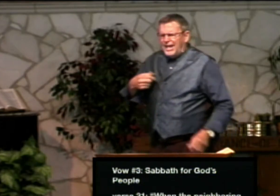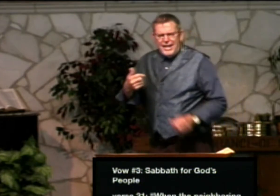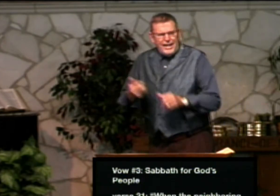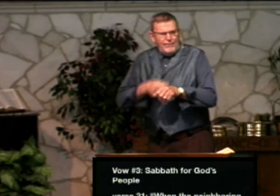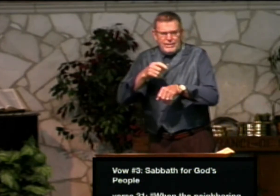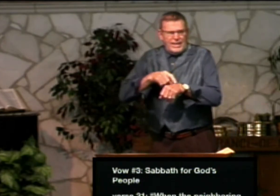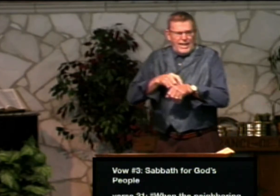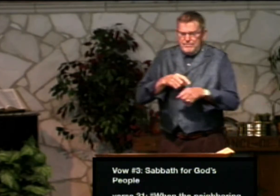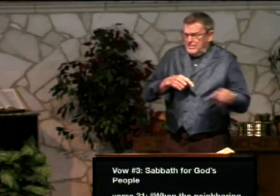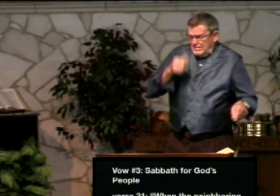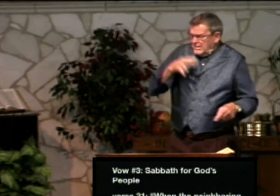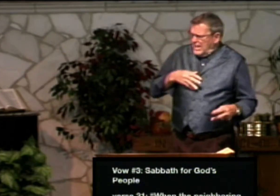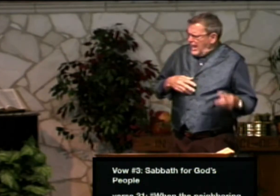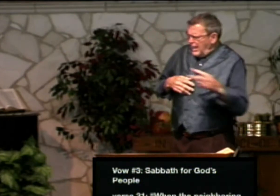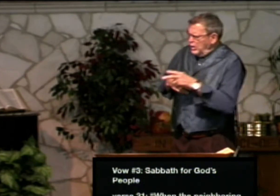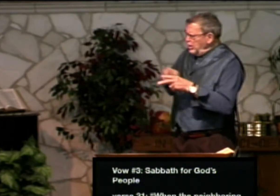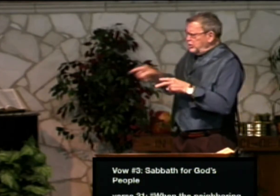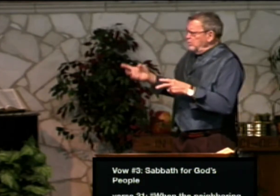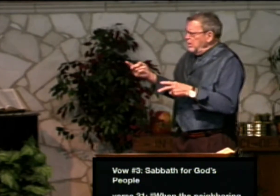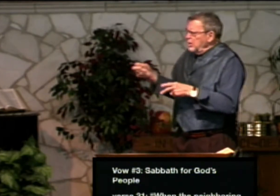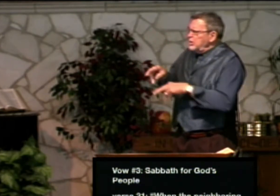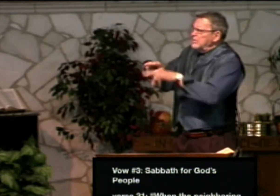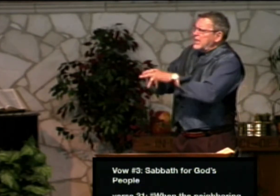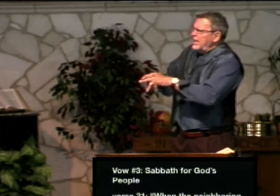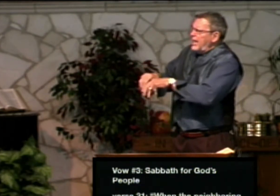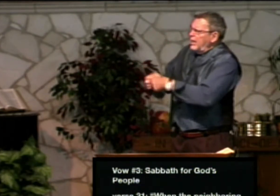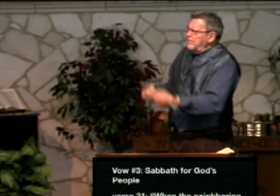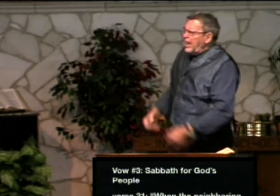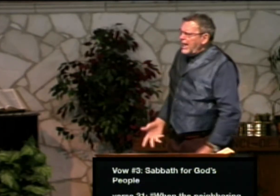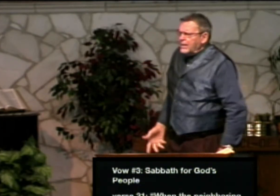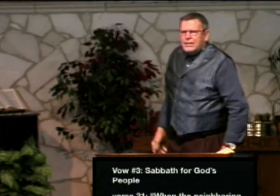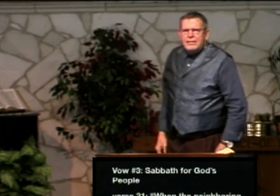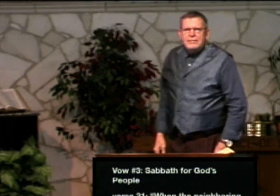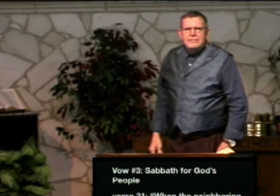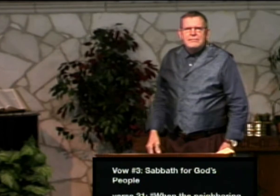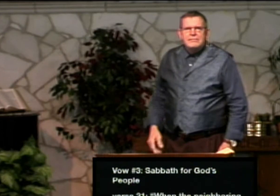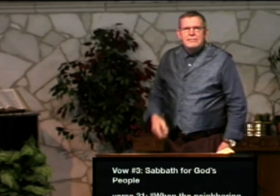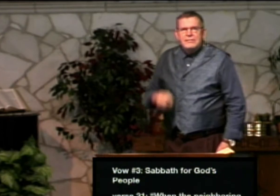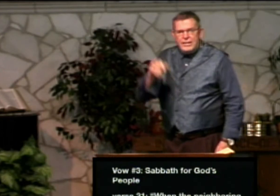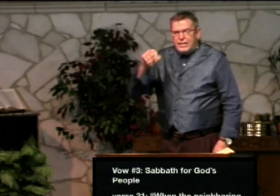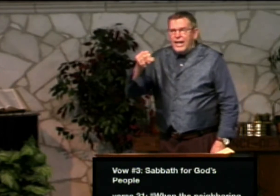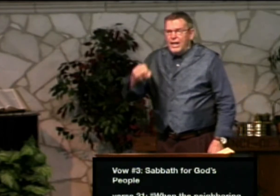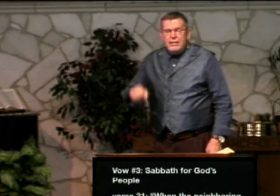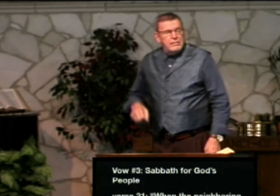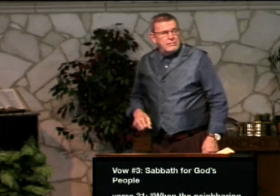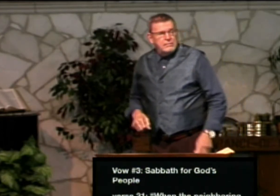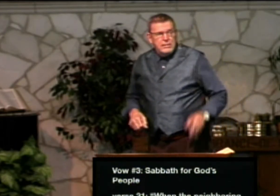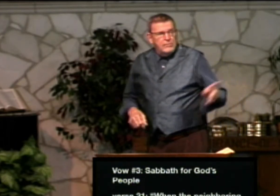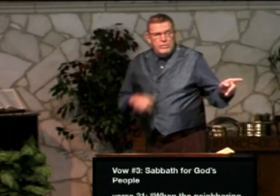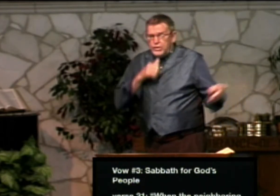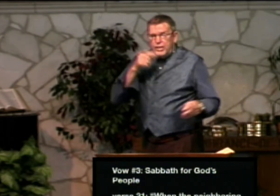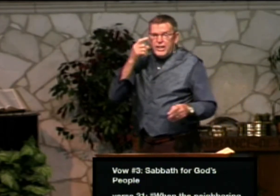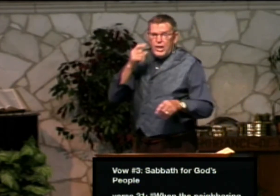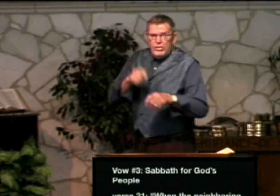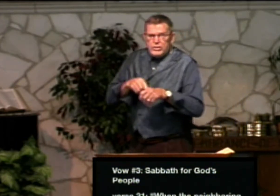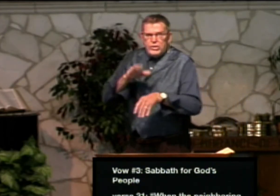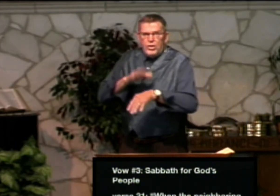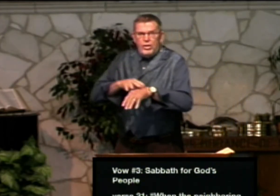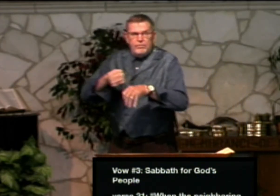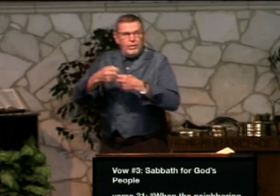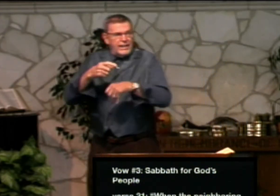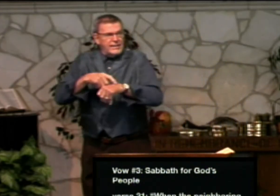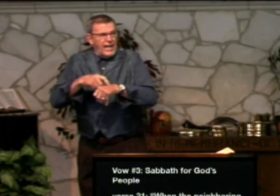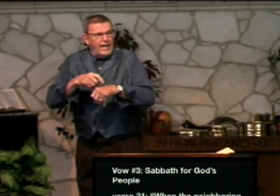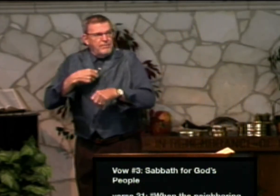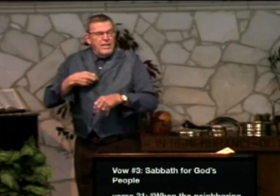Said, every time I looked, you were sitting down on break. Said, yeah, But you didn't notice.